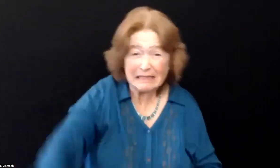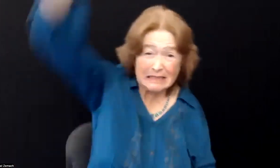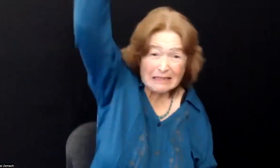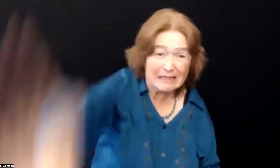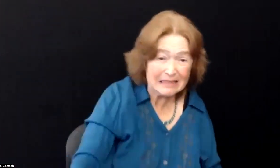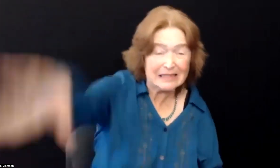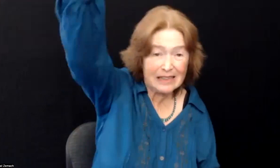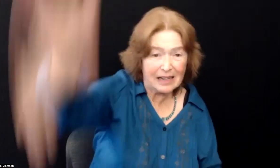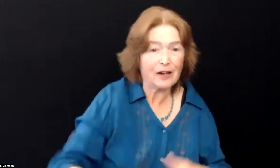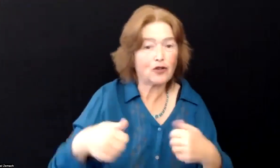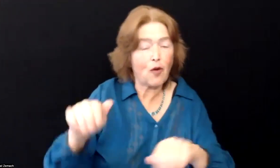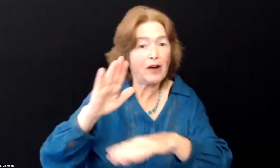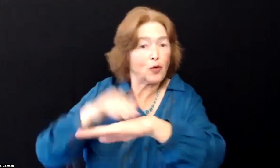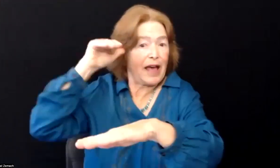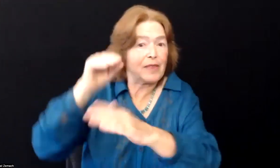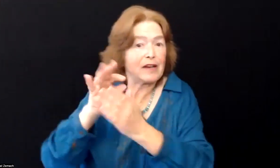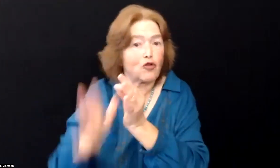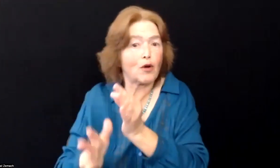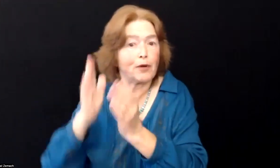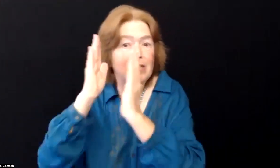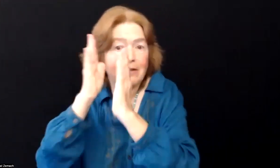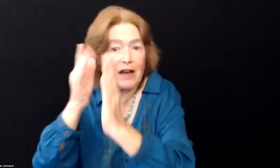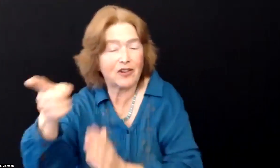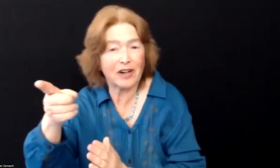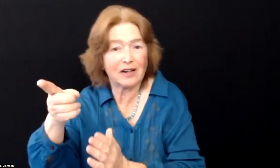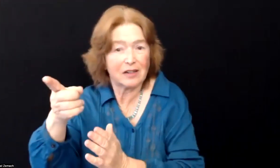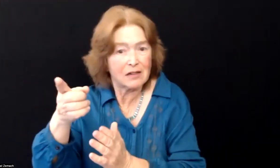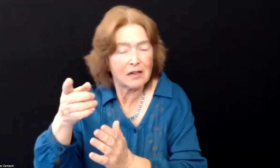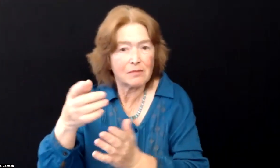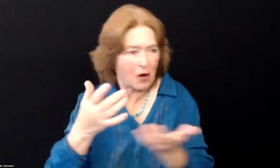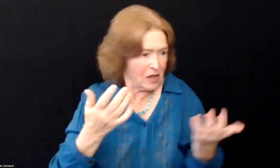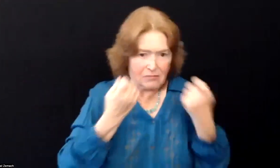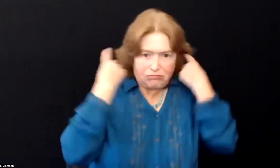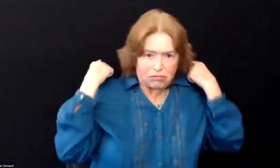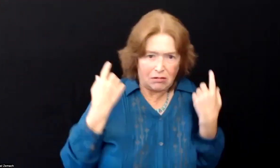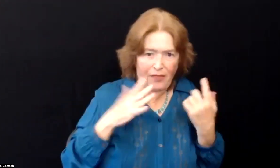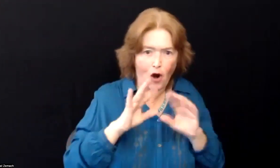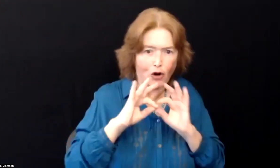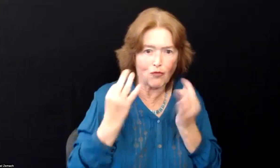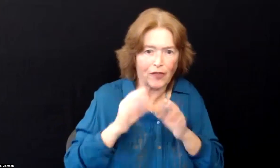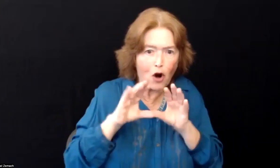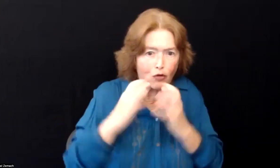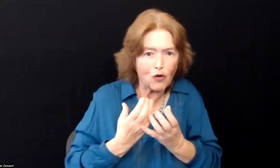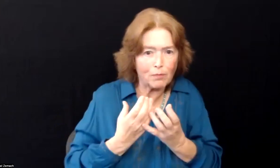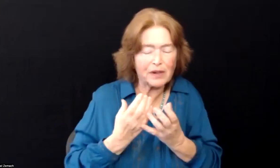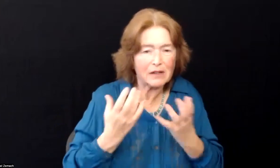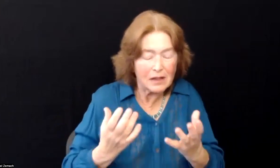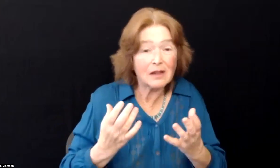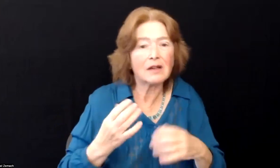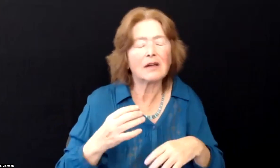students in groups that had no access, they were trying to get the interpreter's attention. They didn't know what was being said in